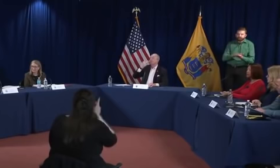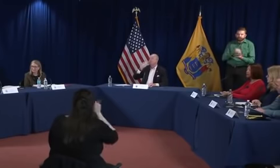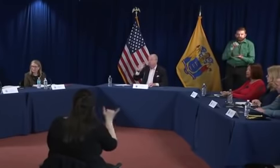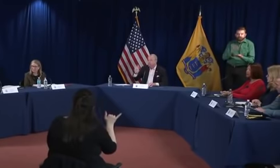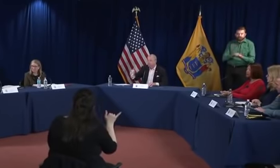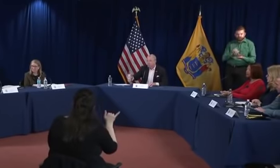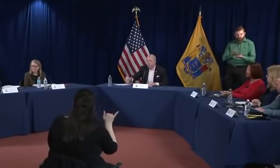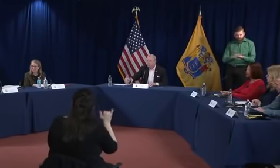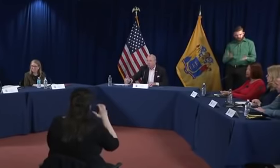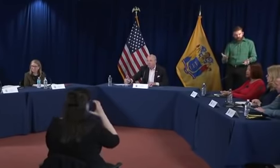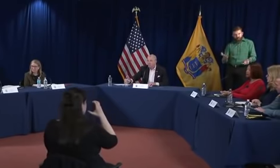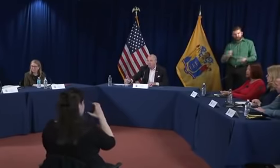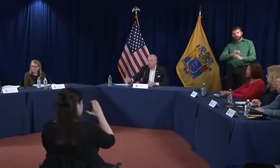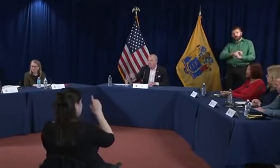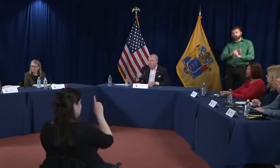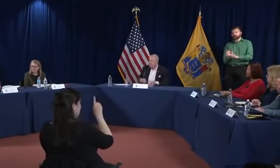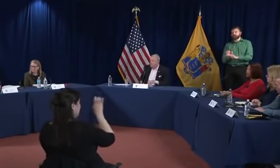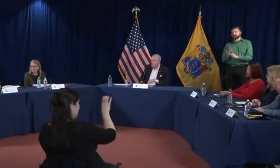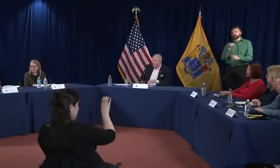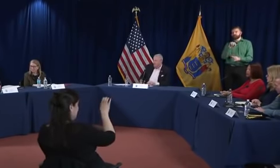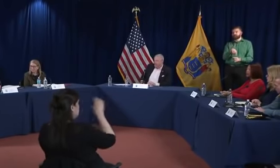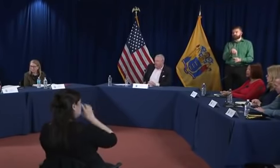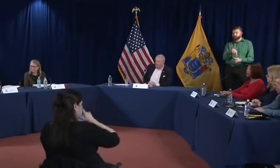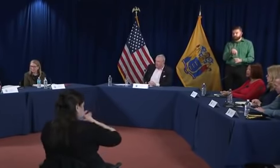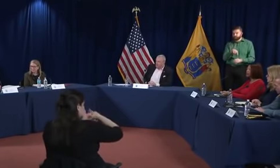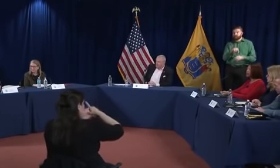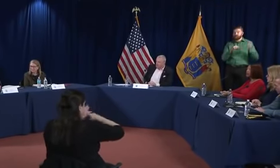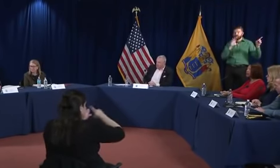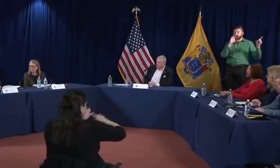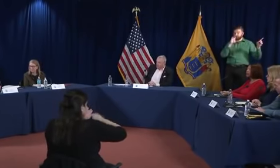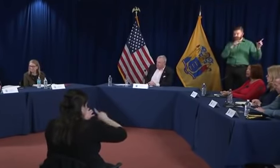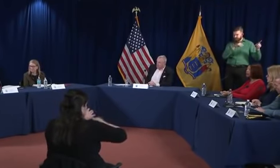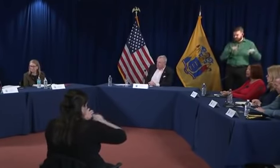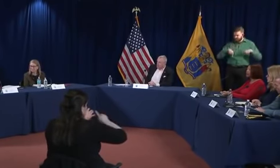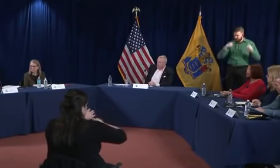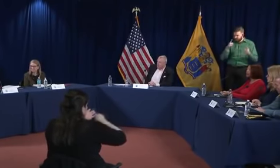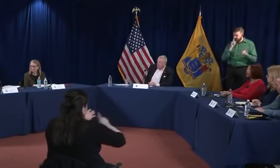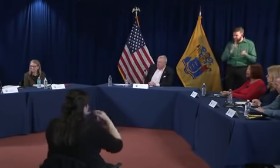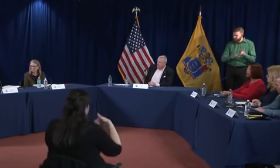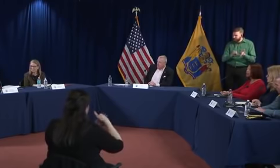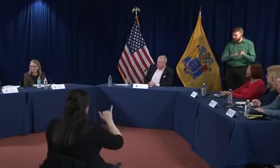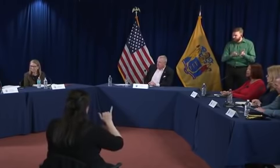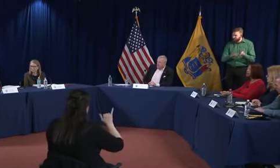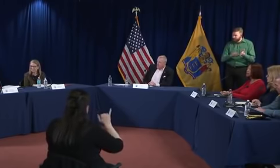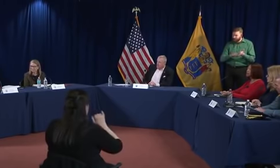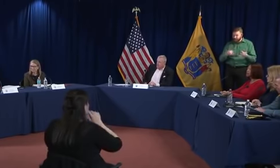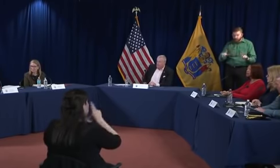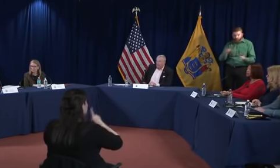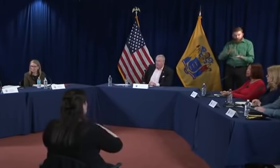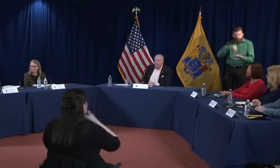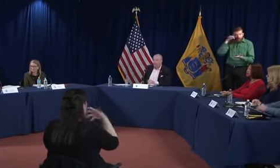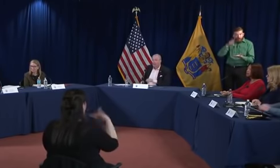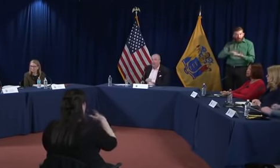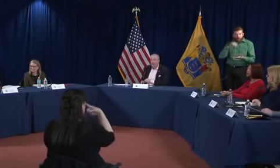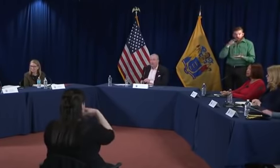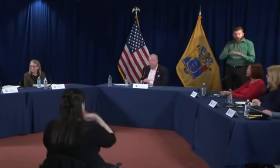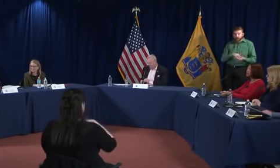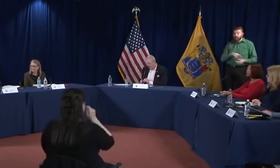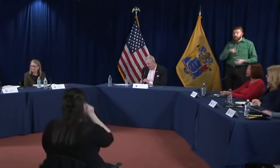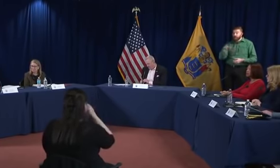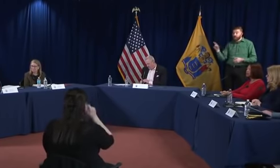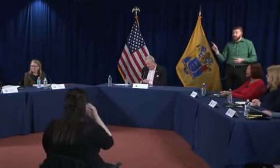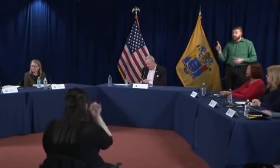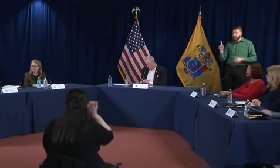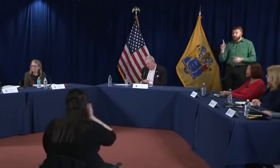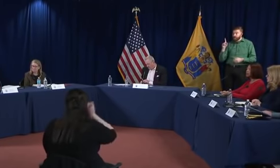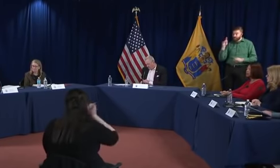studies, both on the earlier people who came into the United States and so forth. There are people being swabbed regularly every single day. So we're